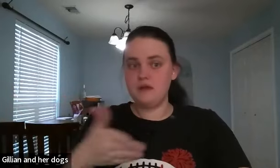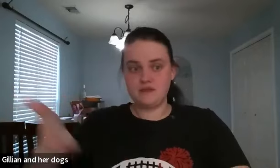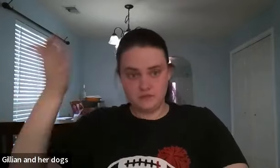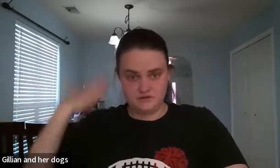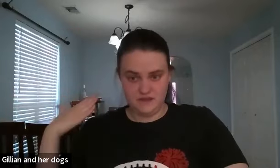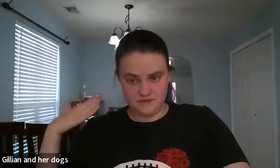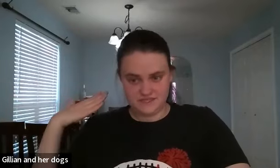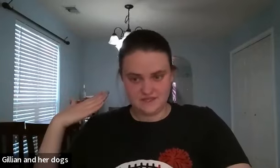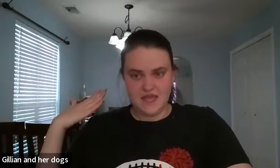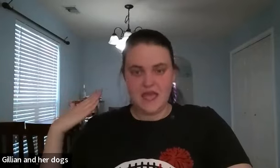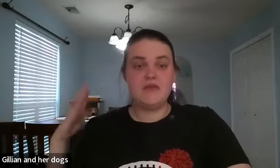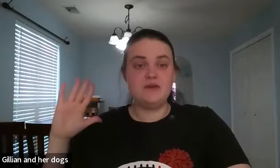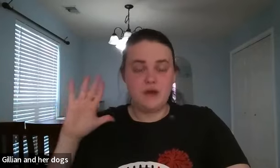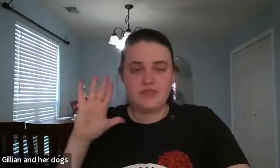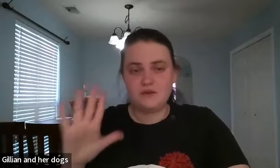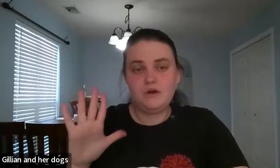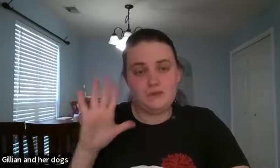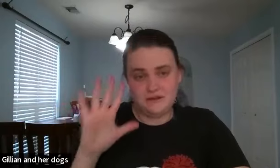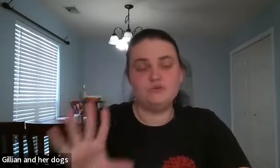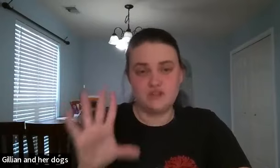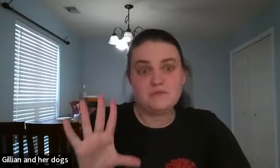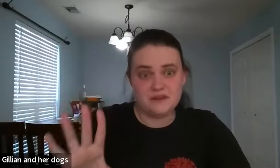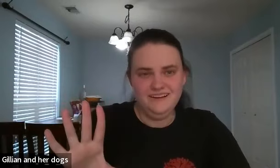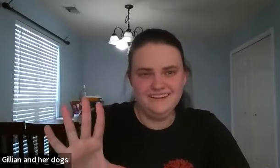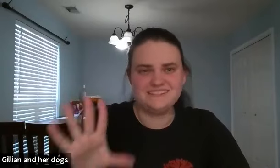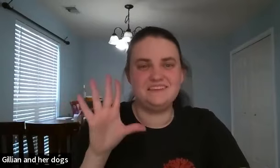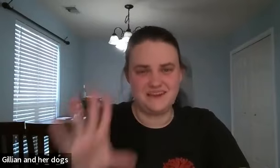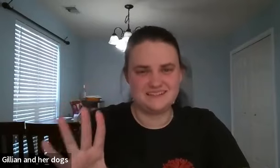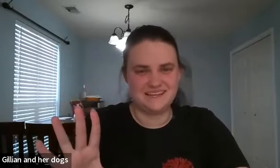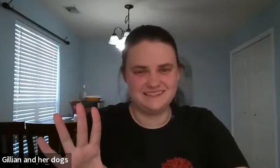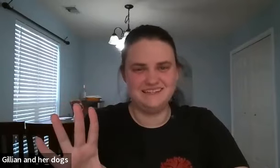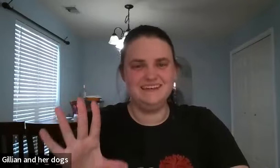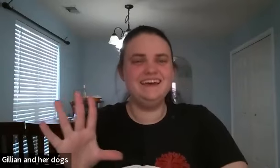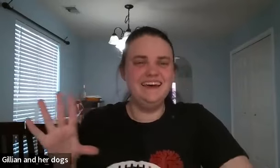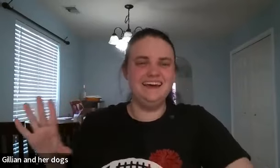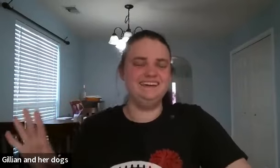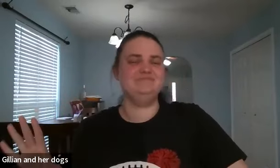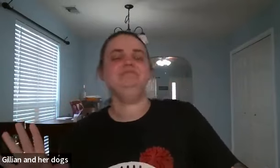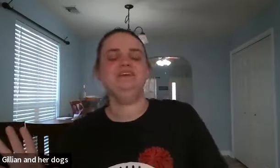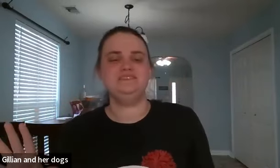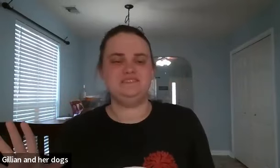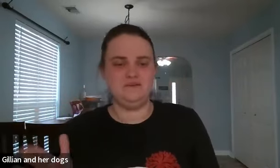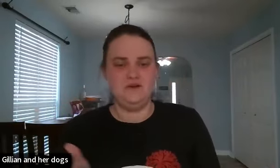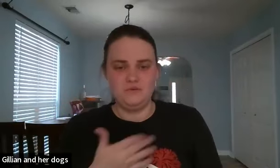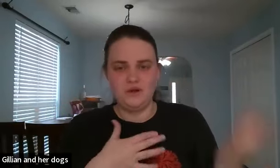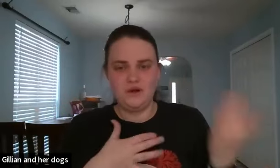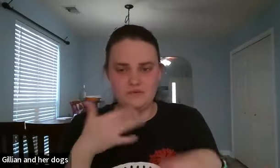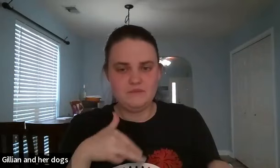back through our families. And then I think we'll stop there. That's a lot of signs. So we'll go all the way